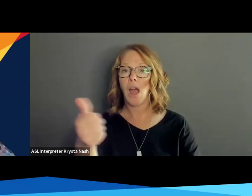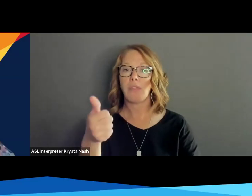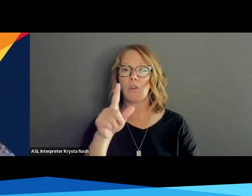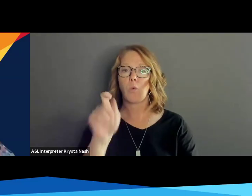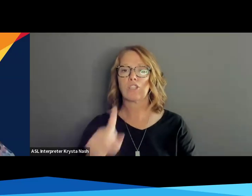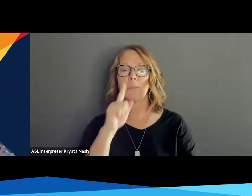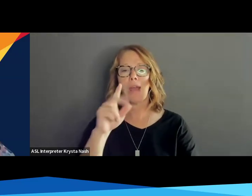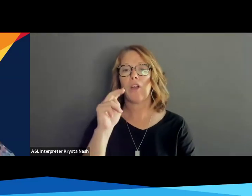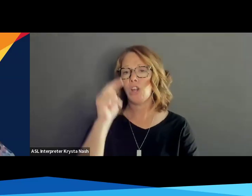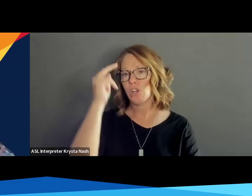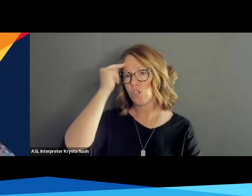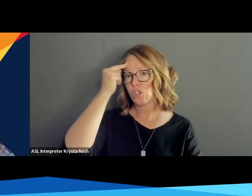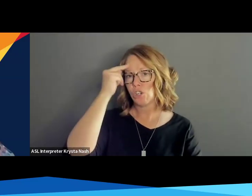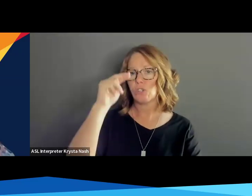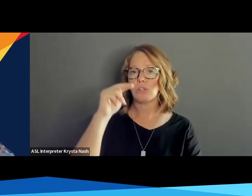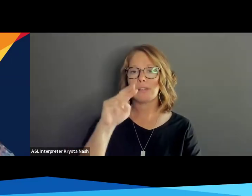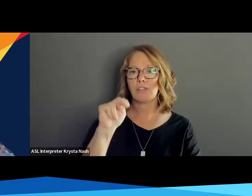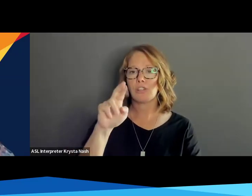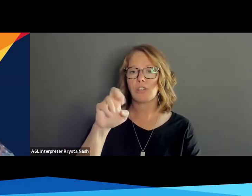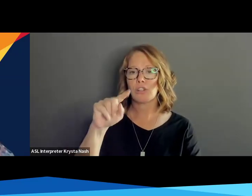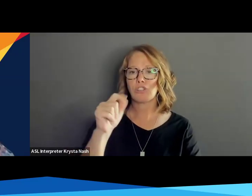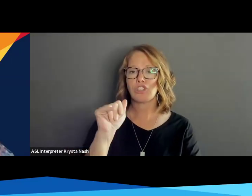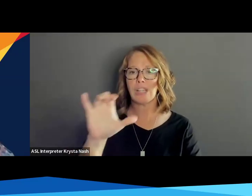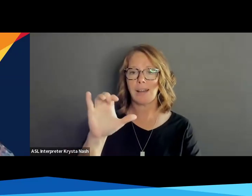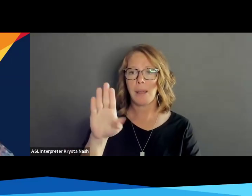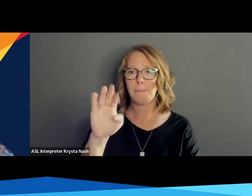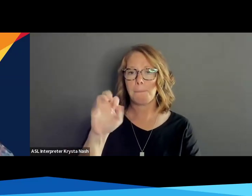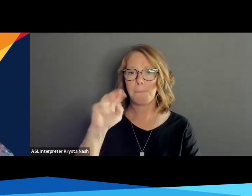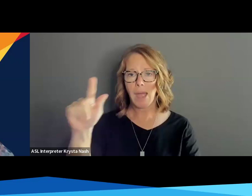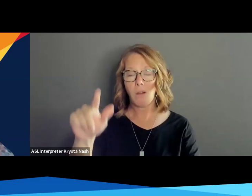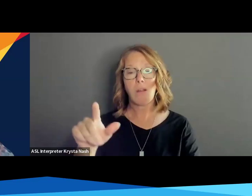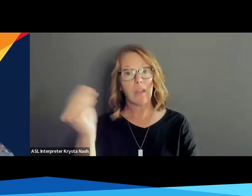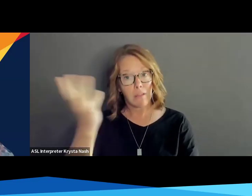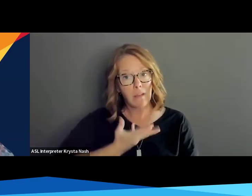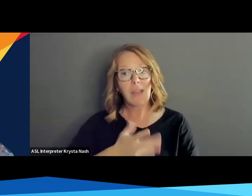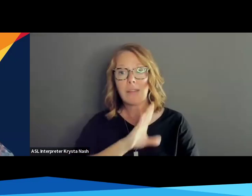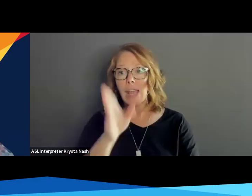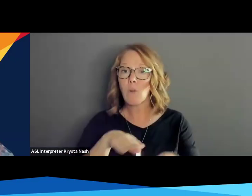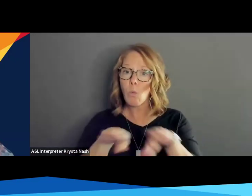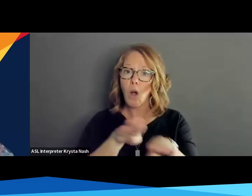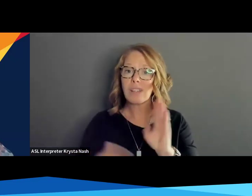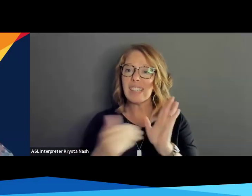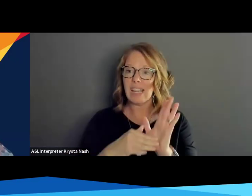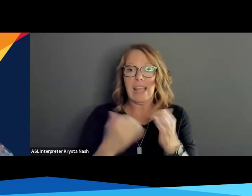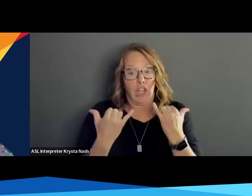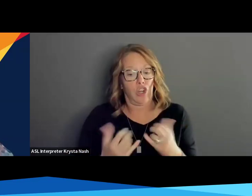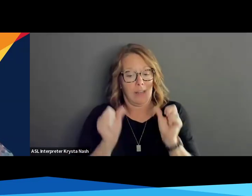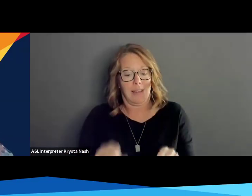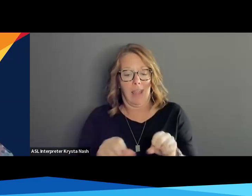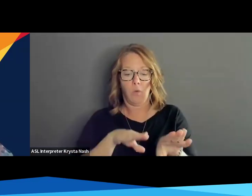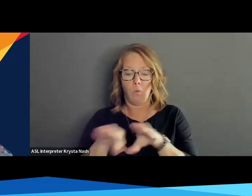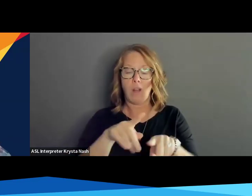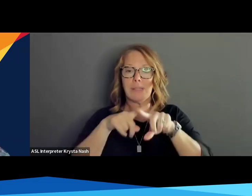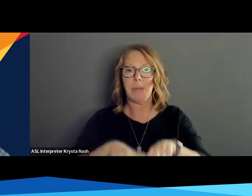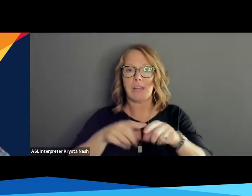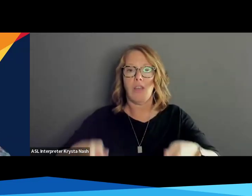This person was told they'd never walk again, and they went to a nursing home in 2012. They can currently walk dependent on their walker.